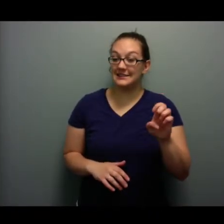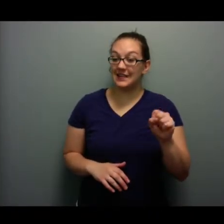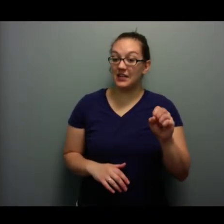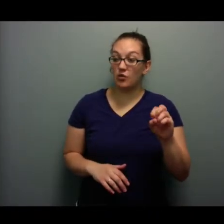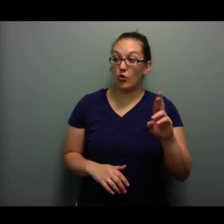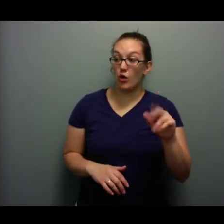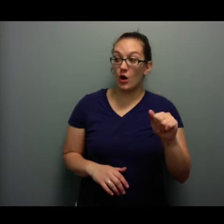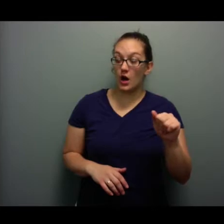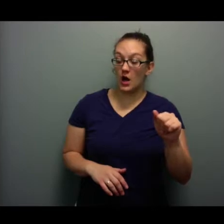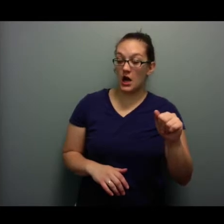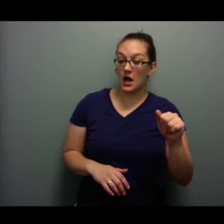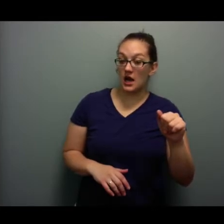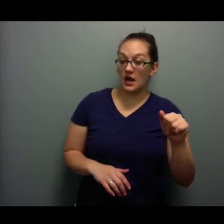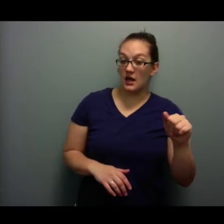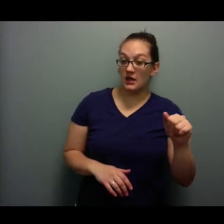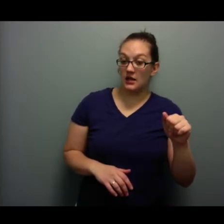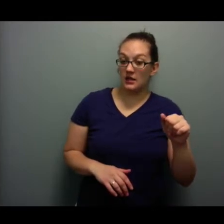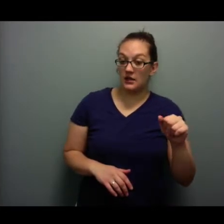Angelique?